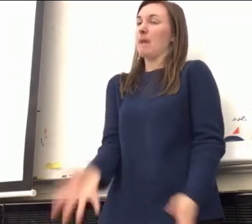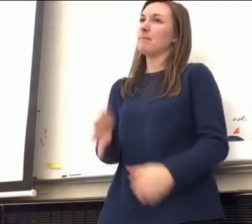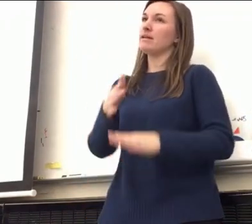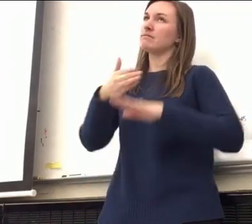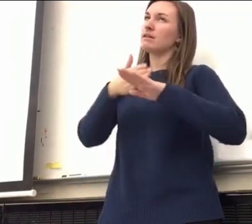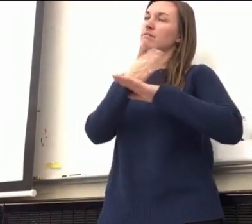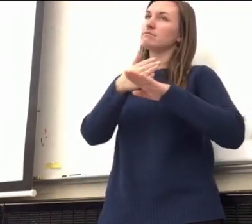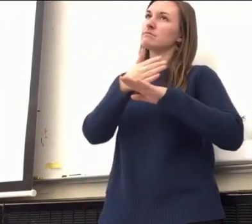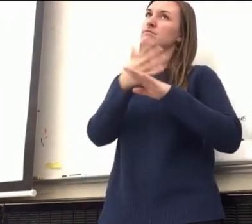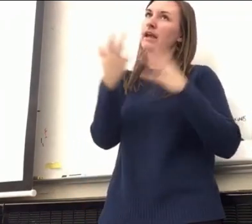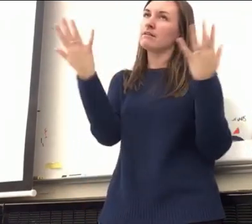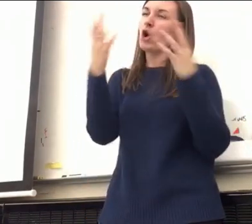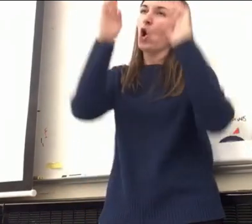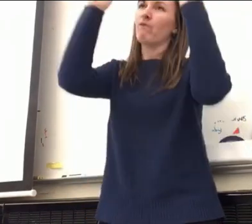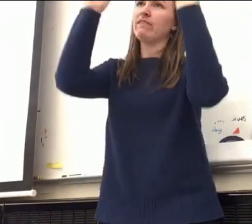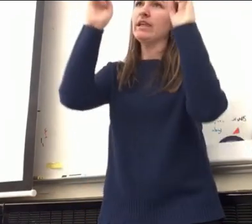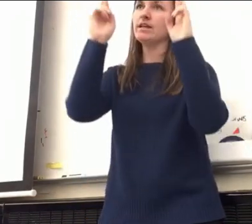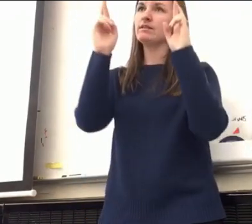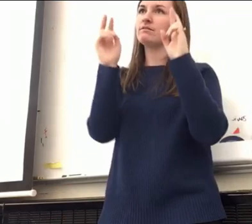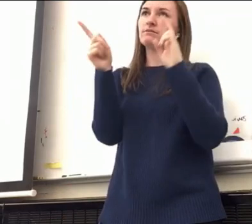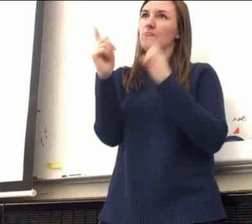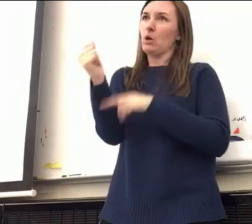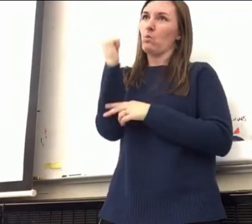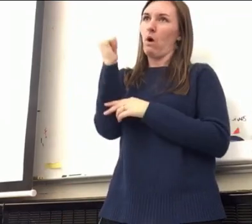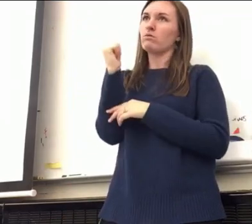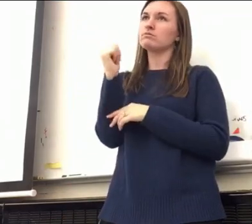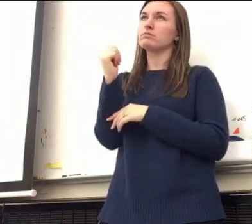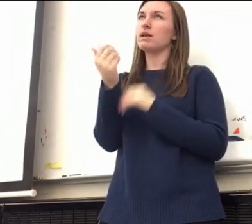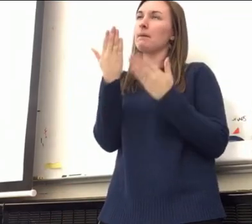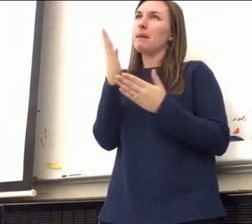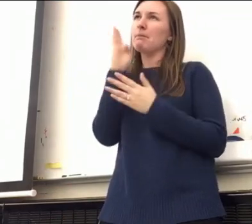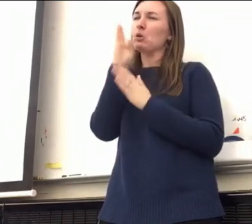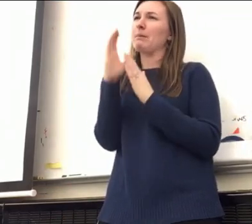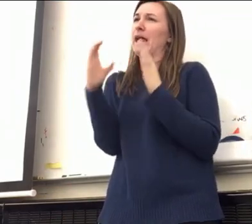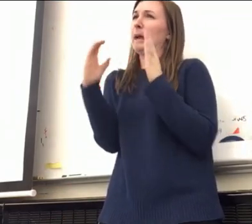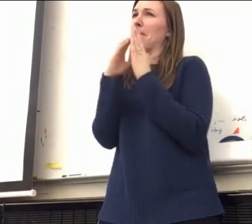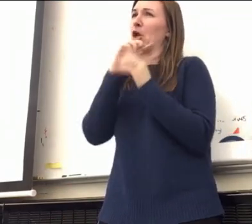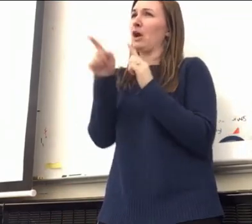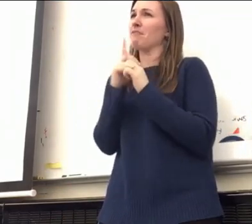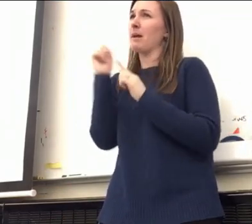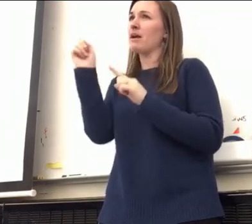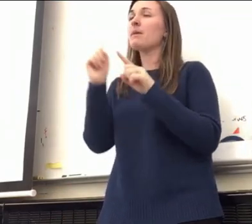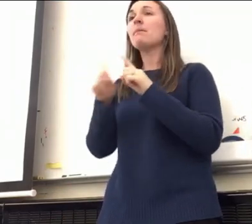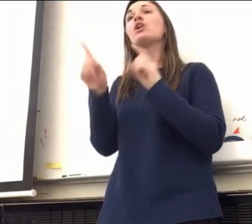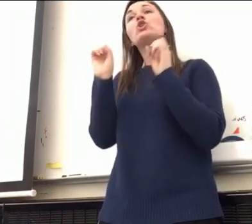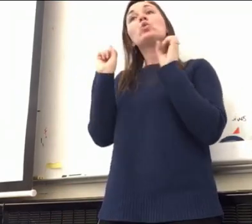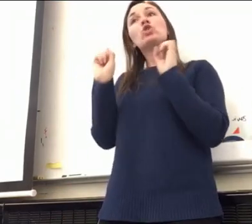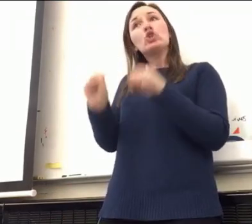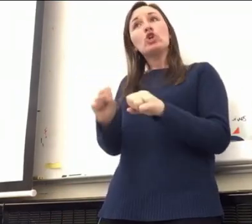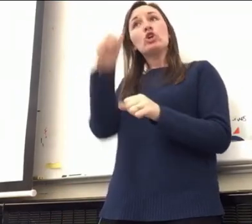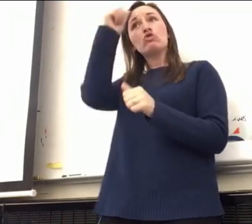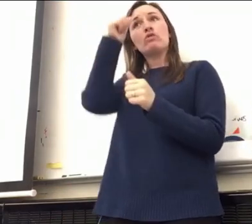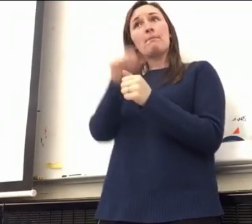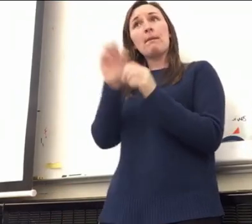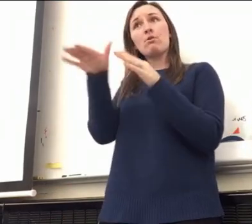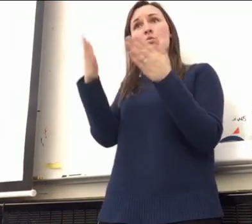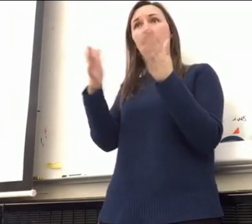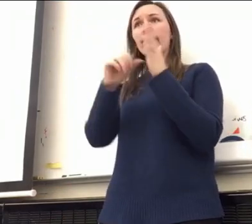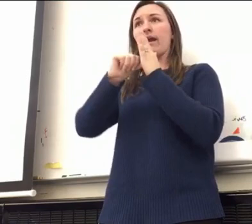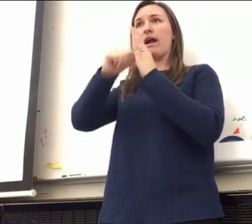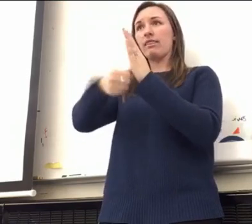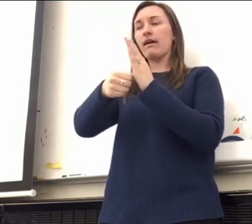wood, because of course there's going to be some stimulus set or DBQ on Martin Van Buren. But what you could know about him is, if you want to